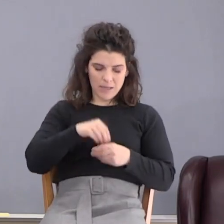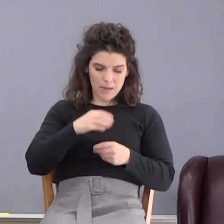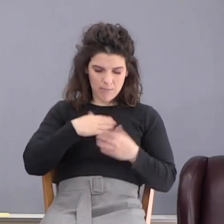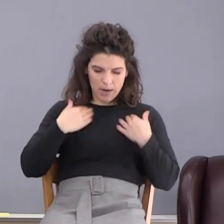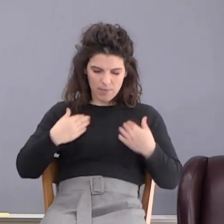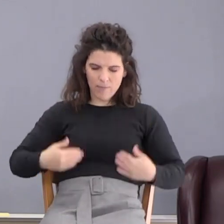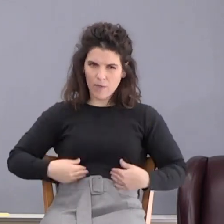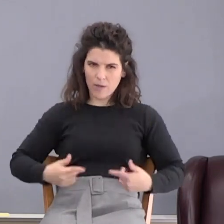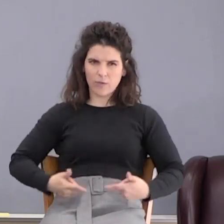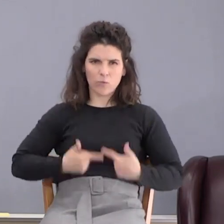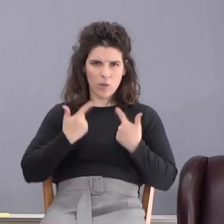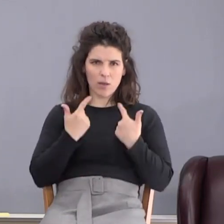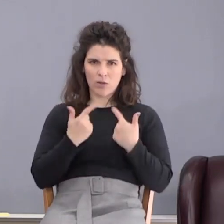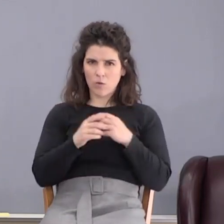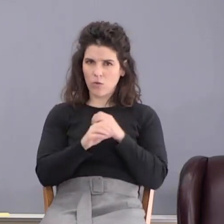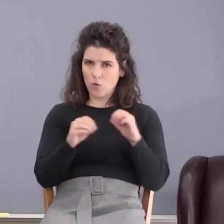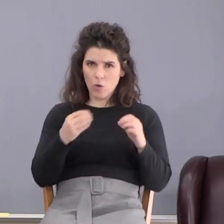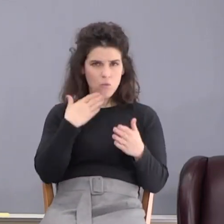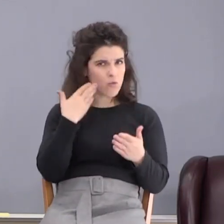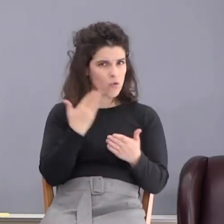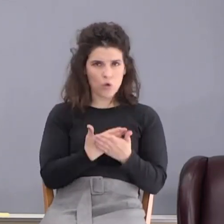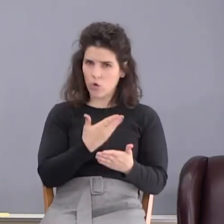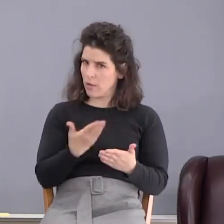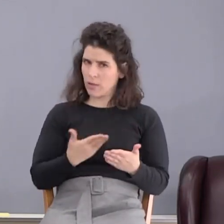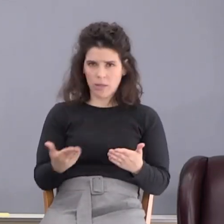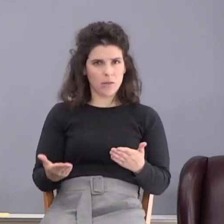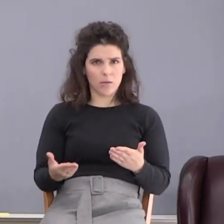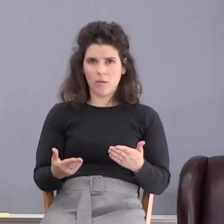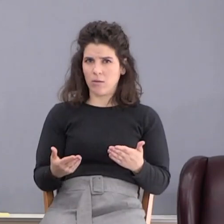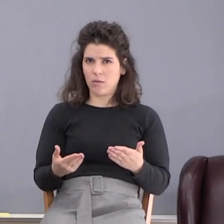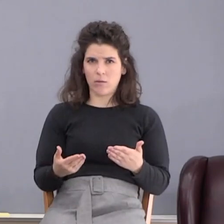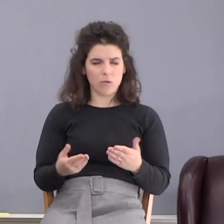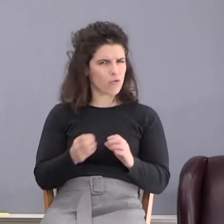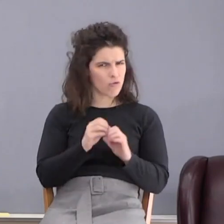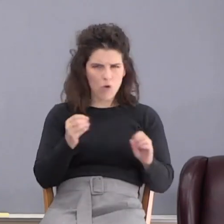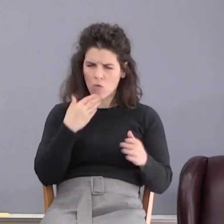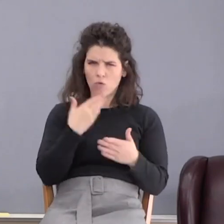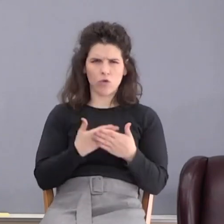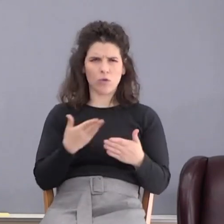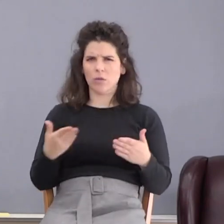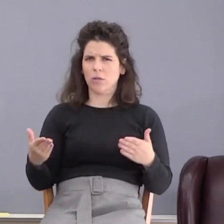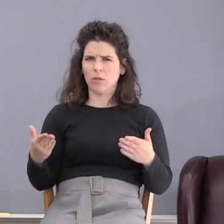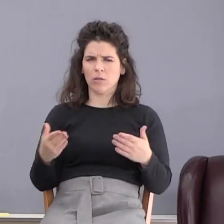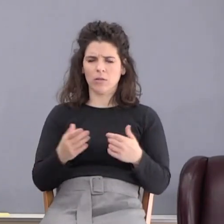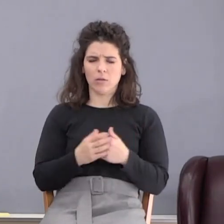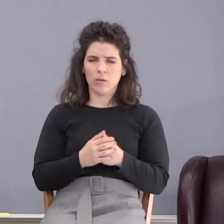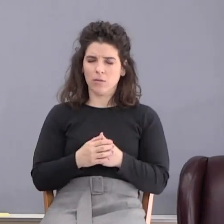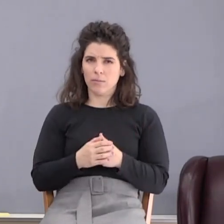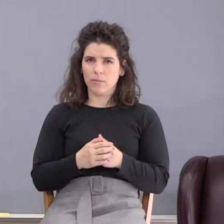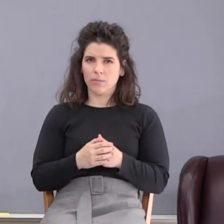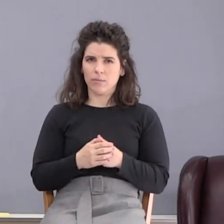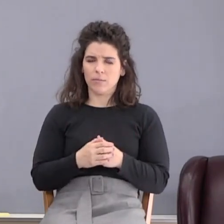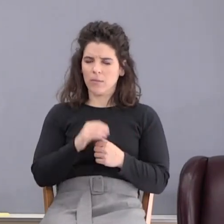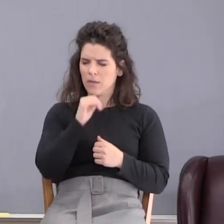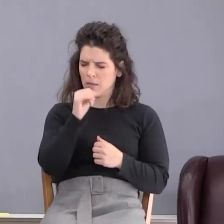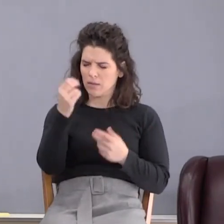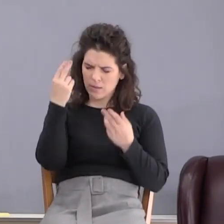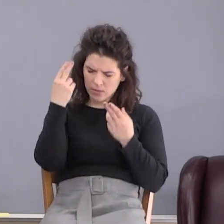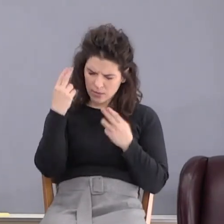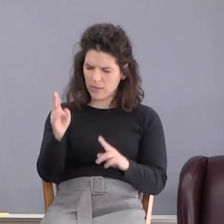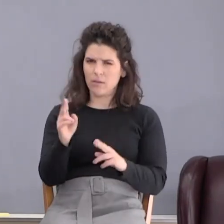flesh, dwelleth what? No good thing. No good thing. It is a